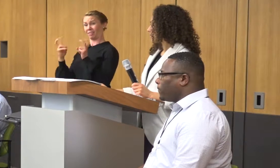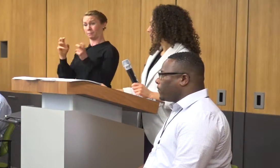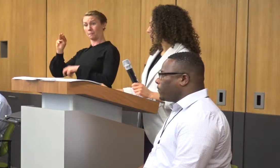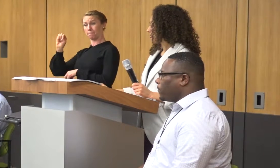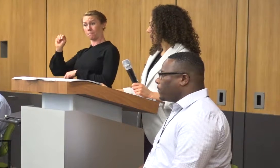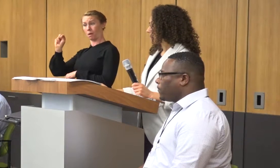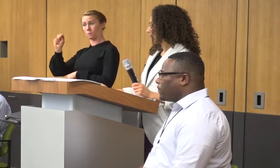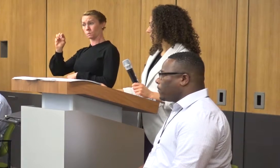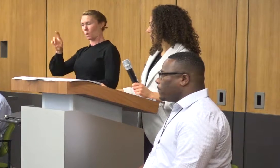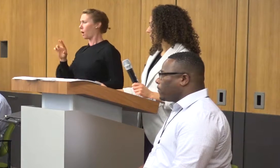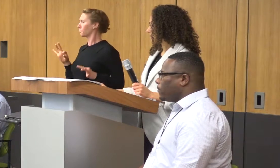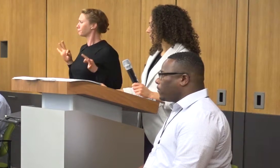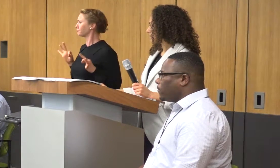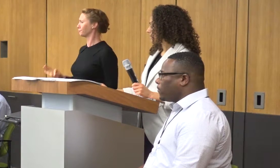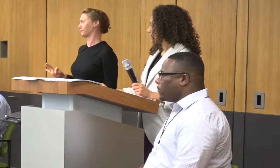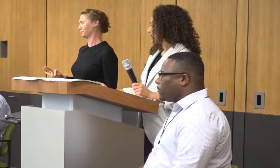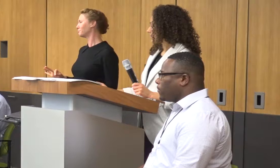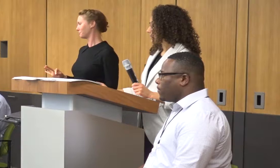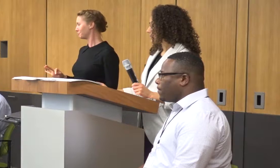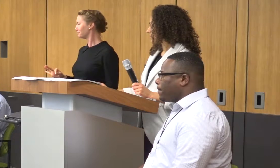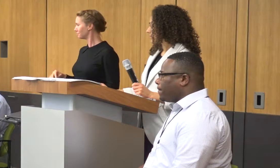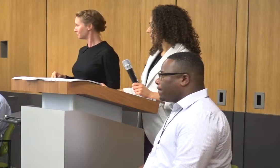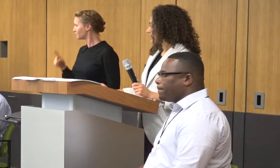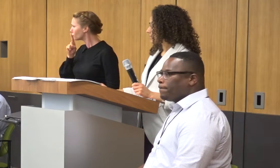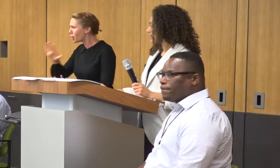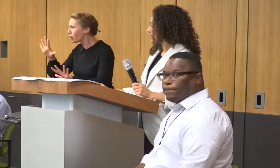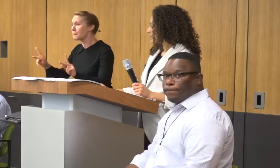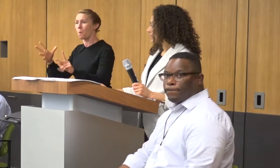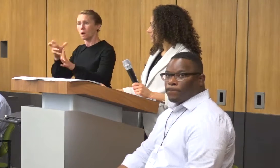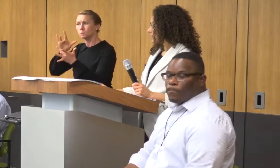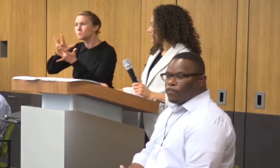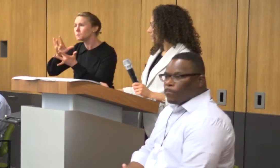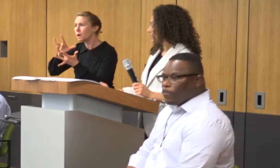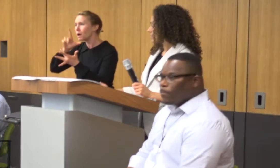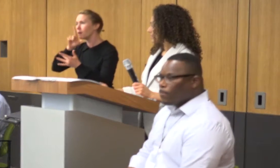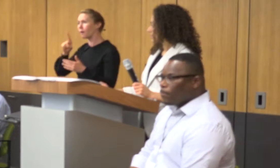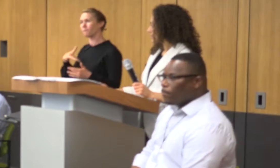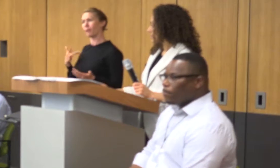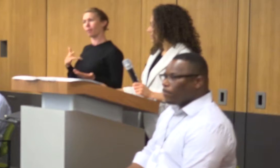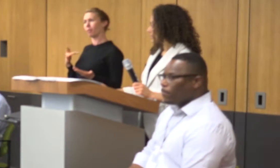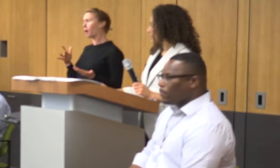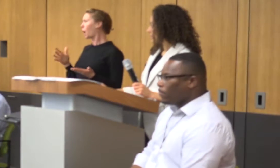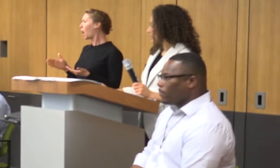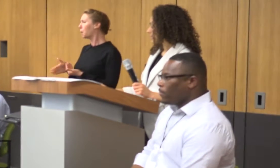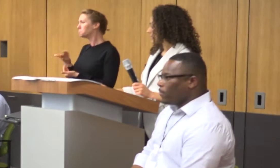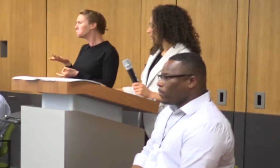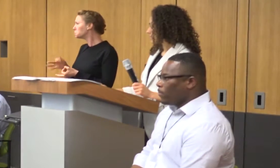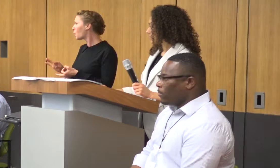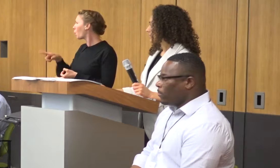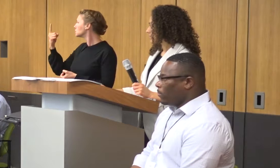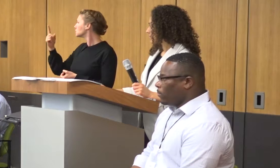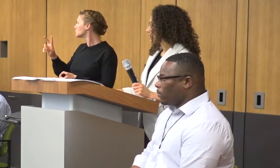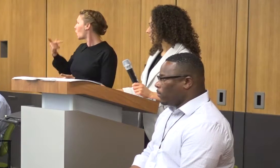And I think it's great that people want to reach out. And it's just basically like a once or twice a month. It could be a